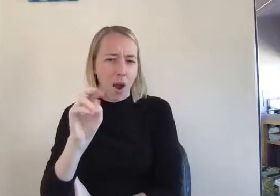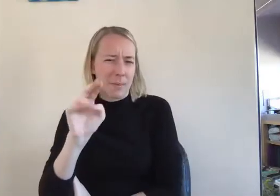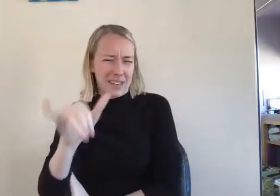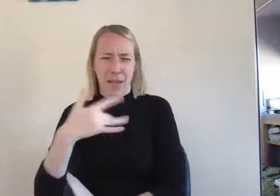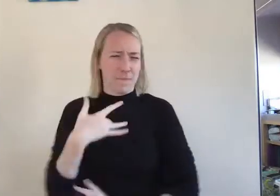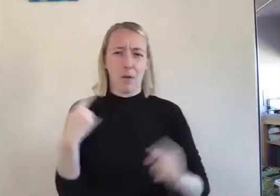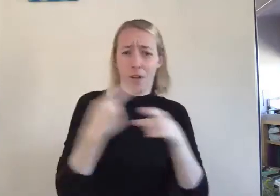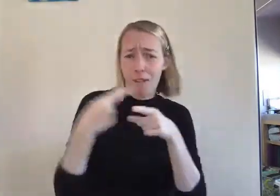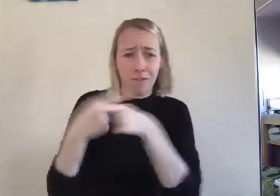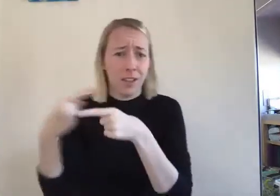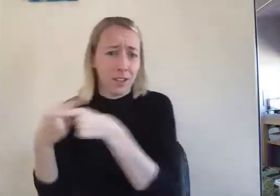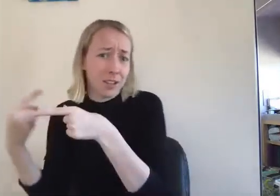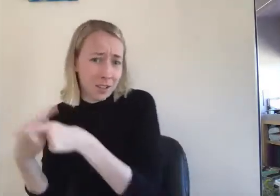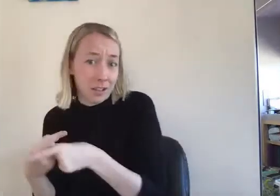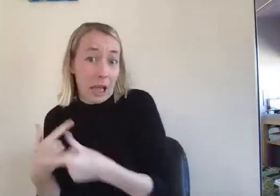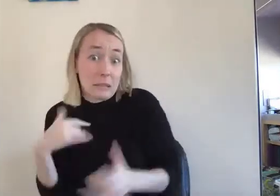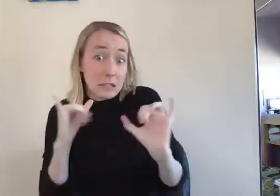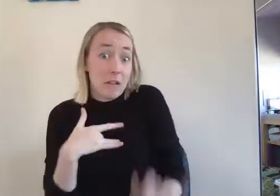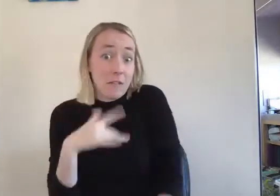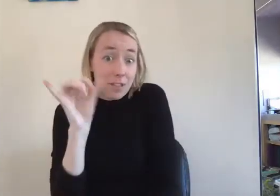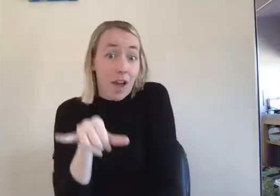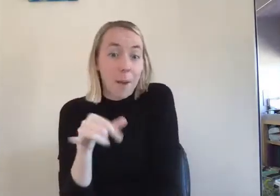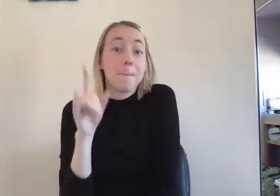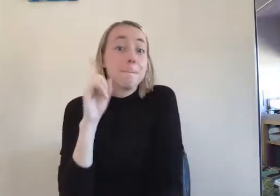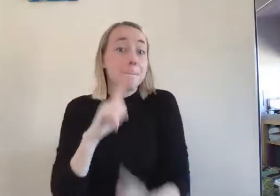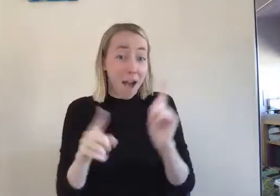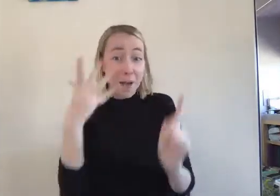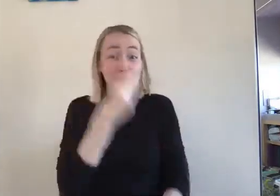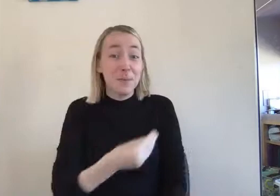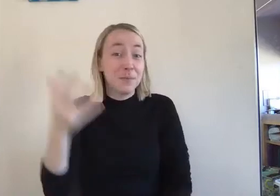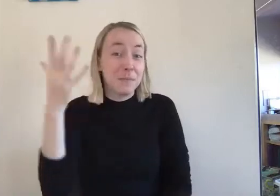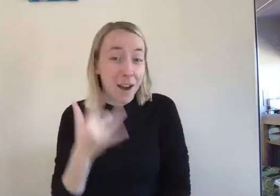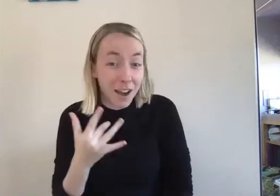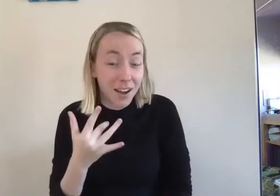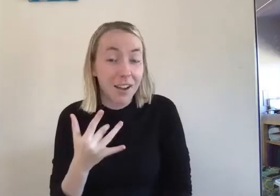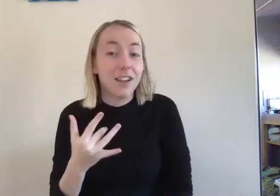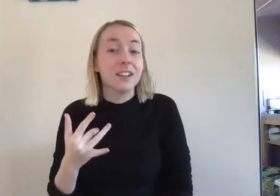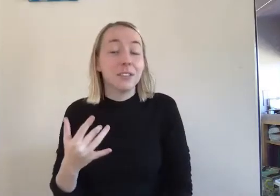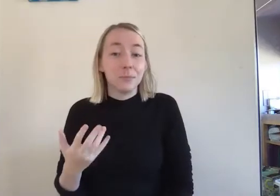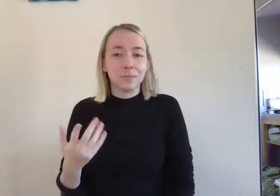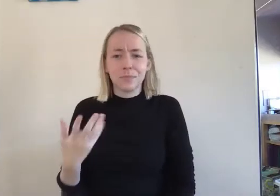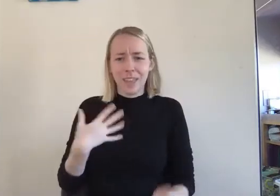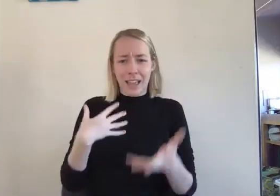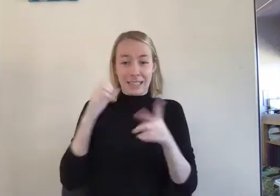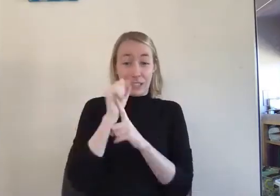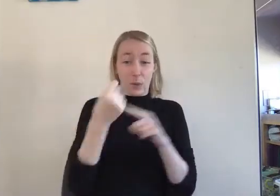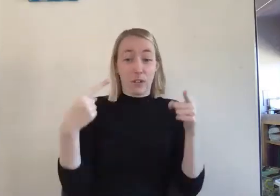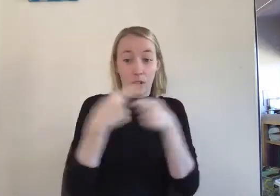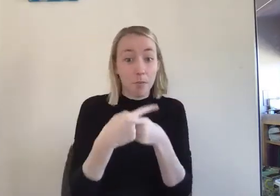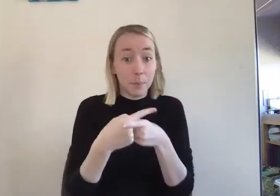into conflict everywhere, and I still do. But the beauty of it is that all these situations where conflict arises